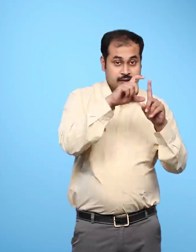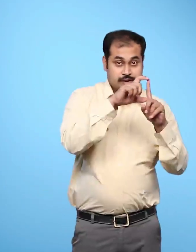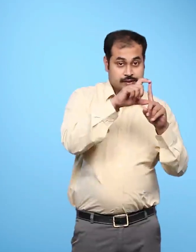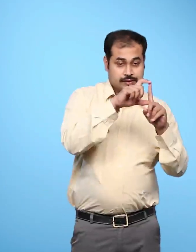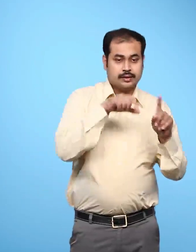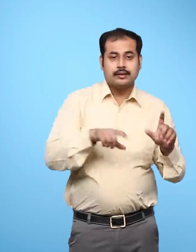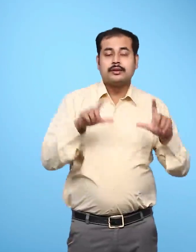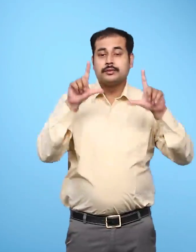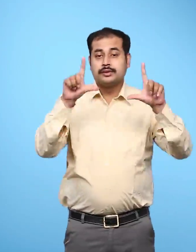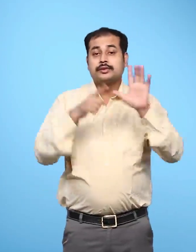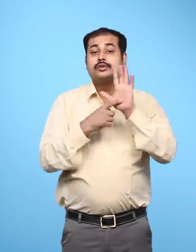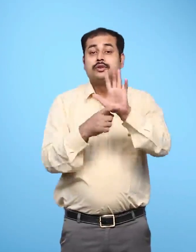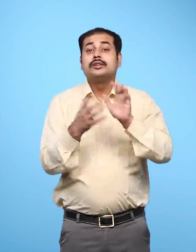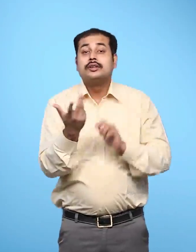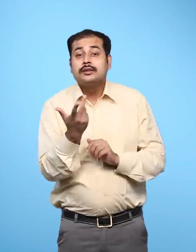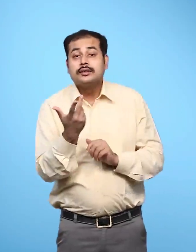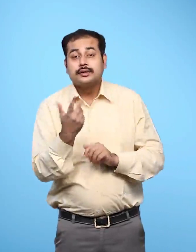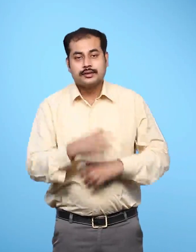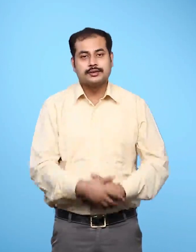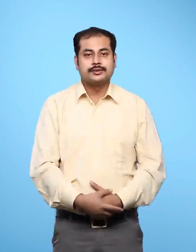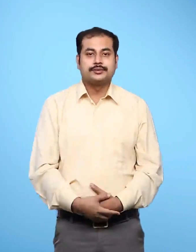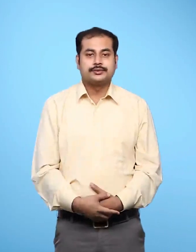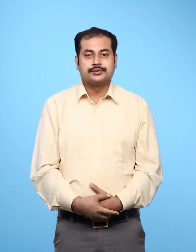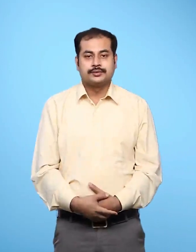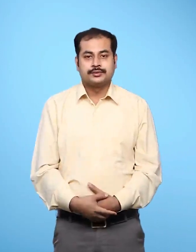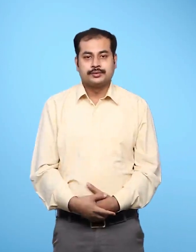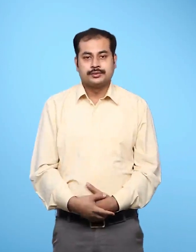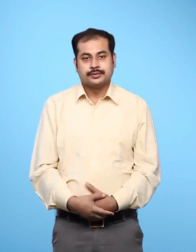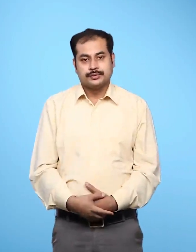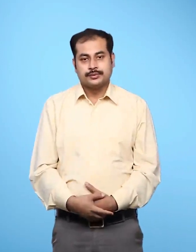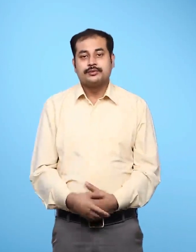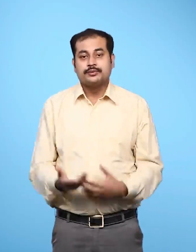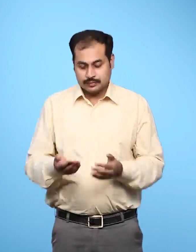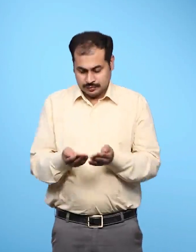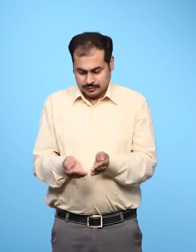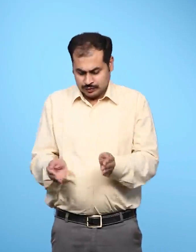The picture shows a matka smaller than the lota. Question